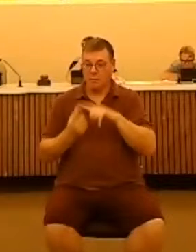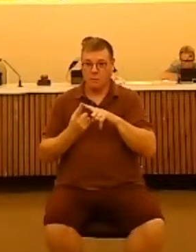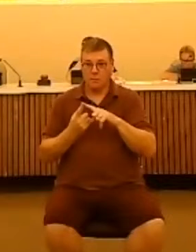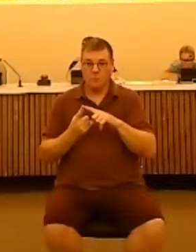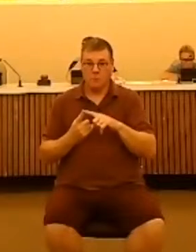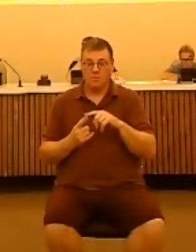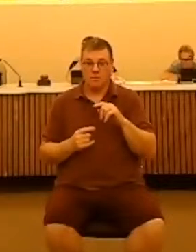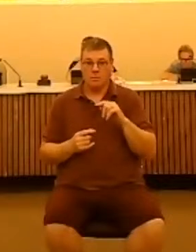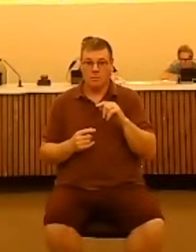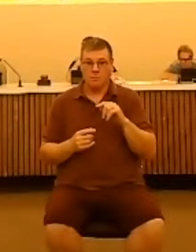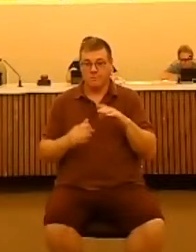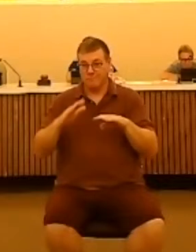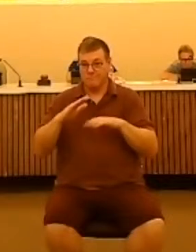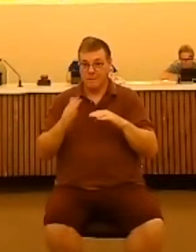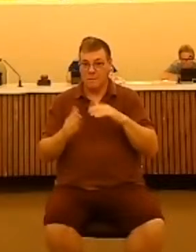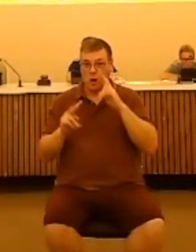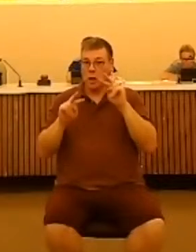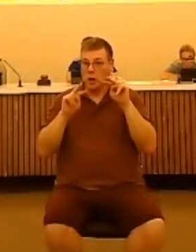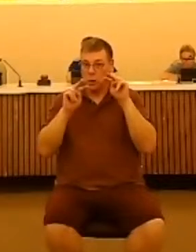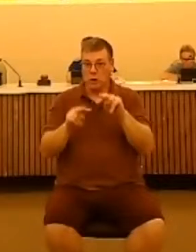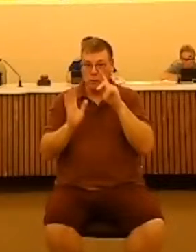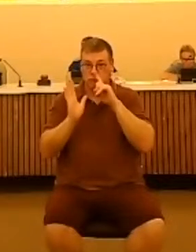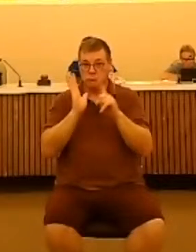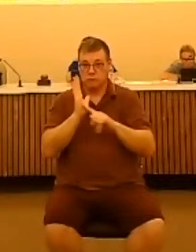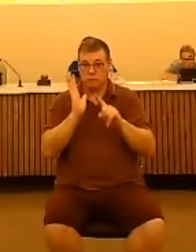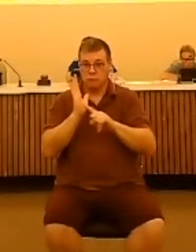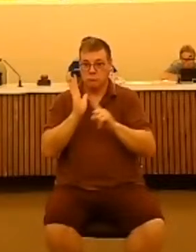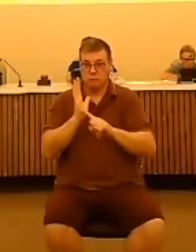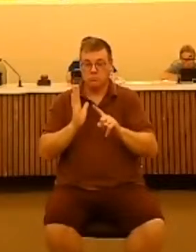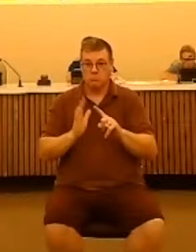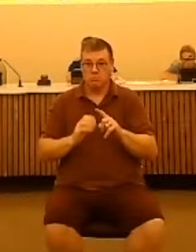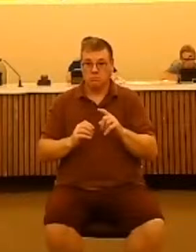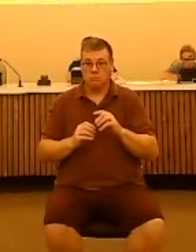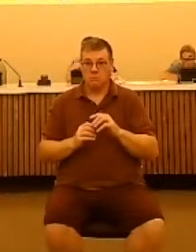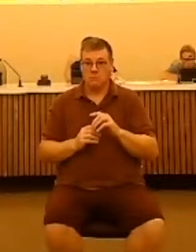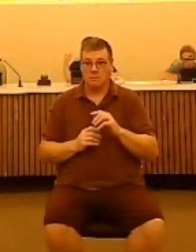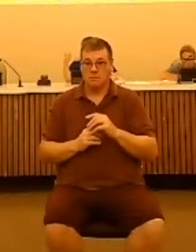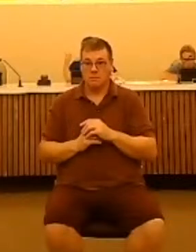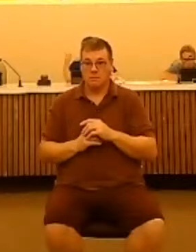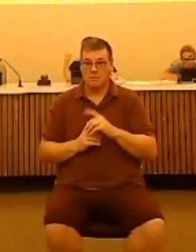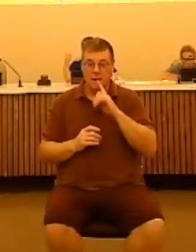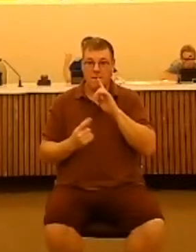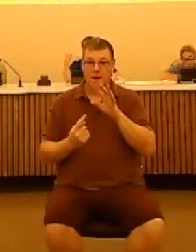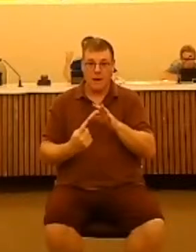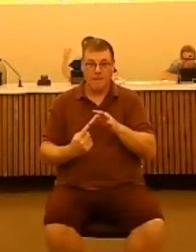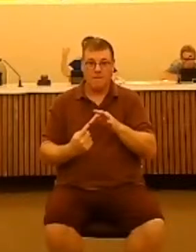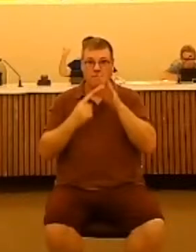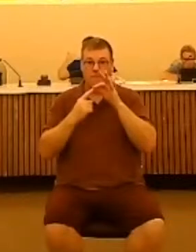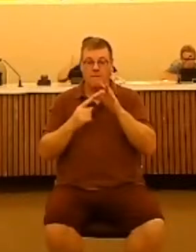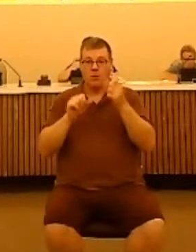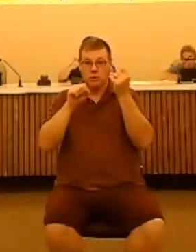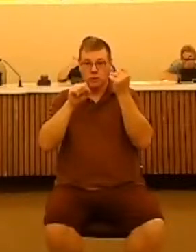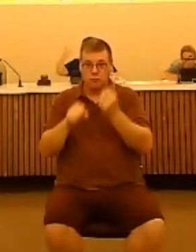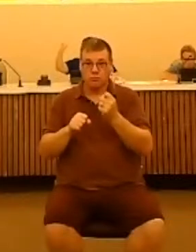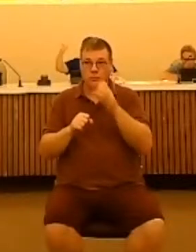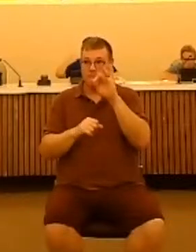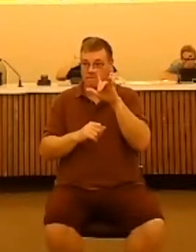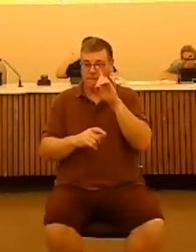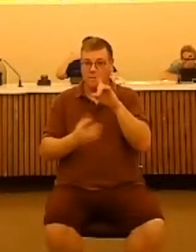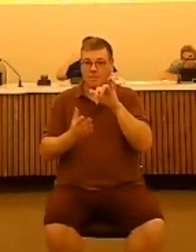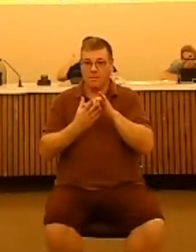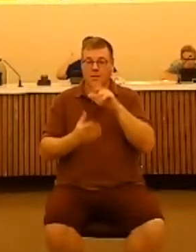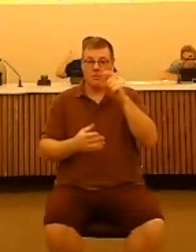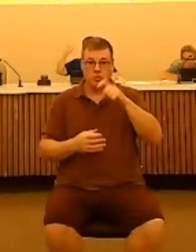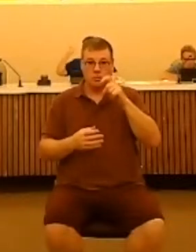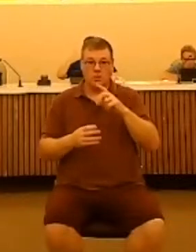say, let's look into this. Is there a particular field strength that there should